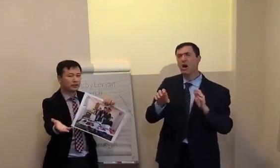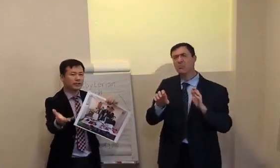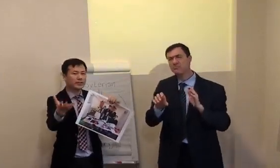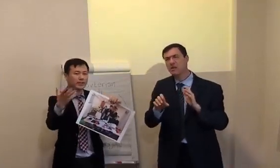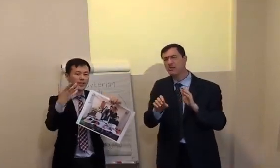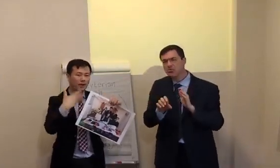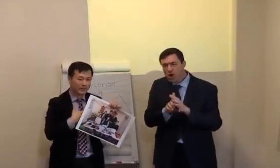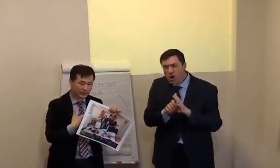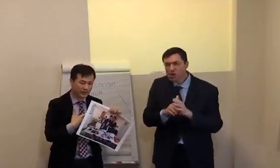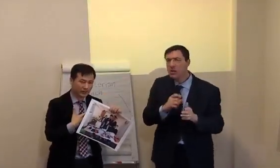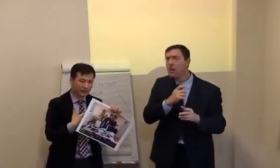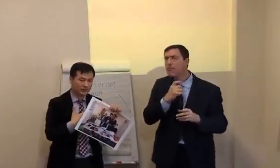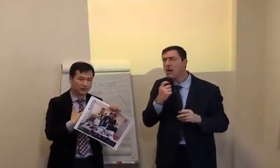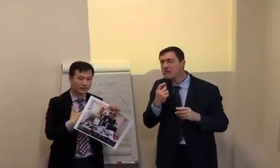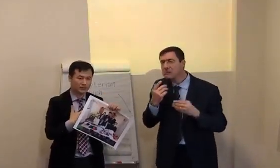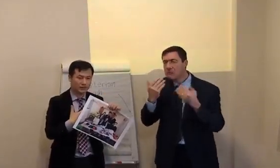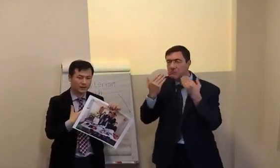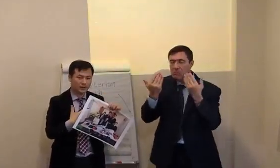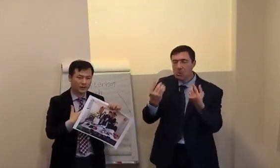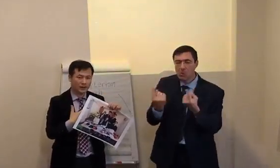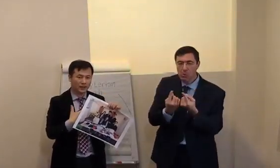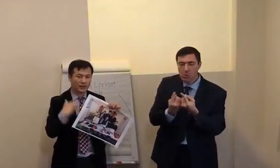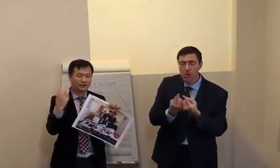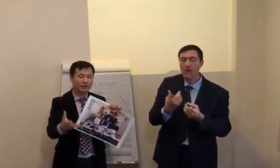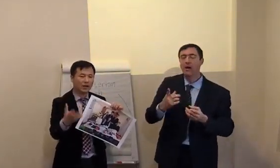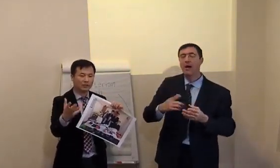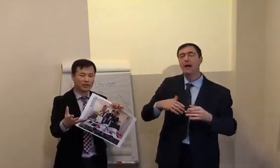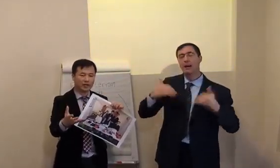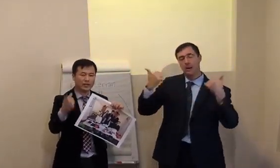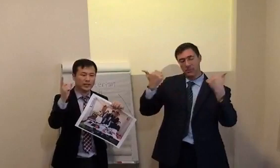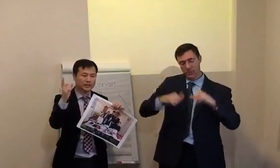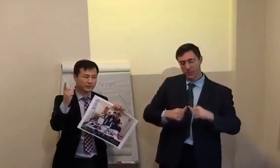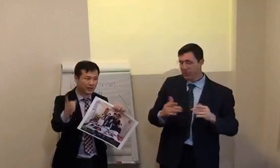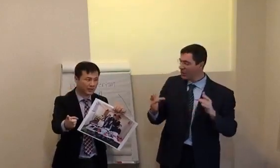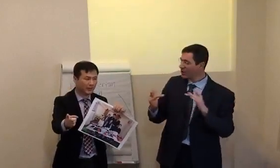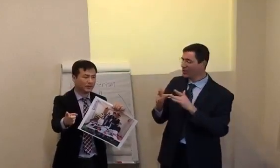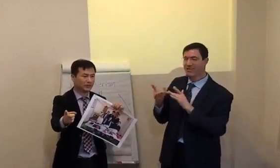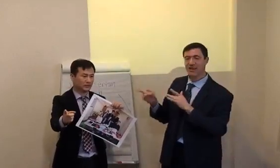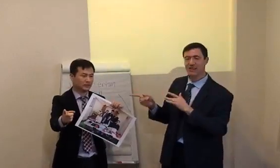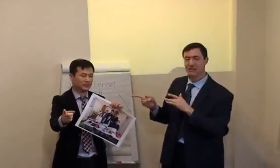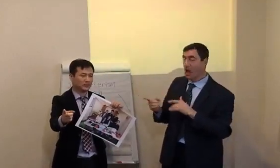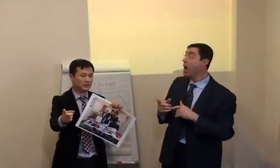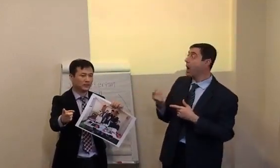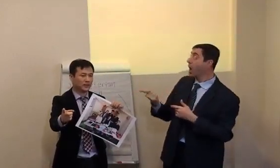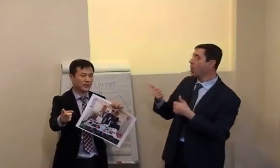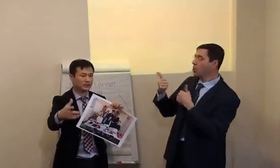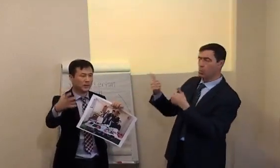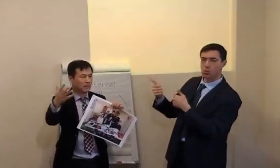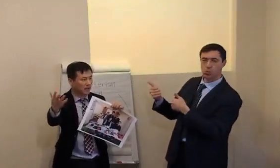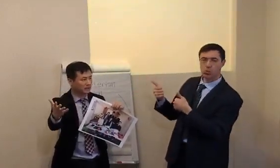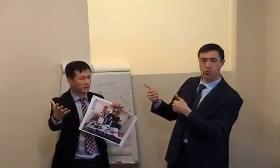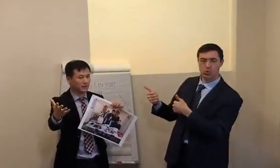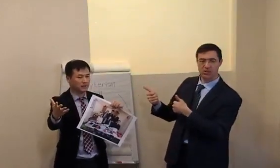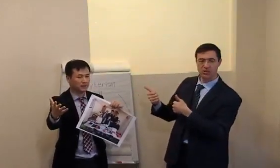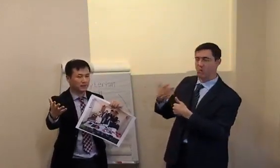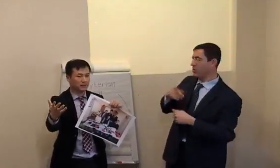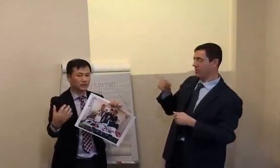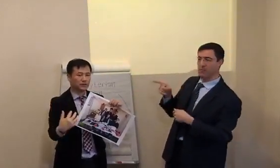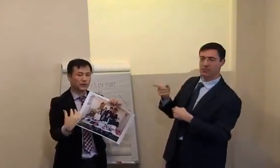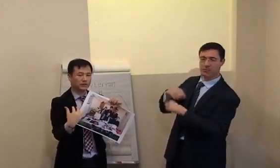Eventually he contacted me. He found out that he is the right person as my pastor. So he